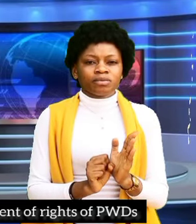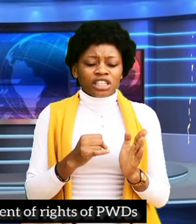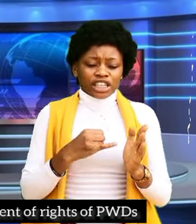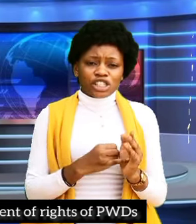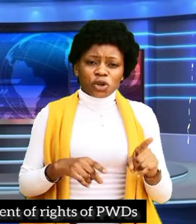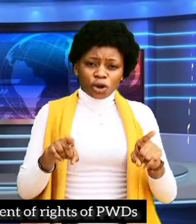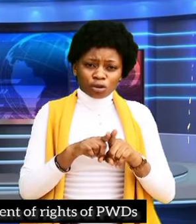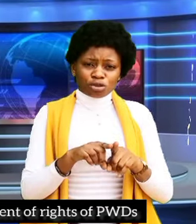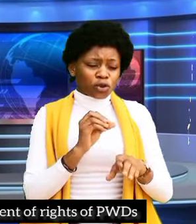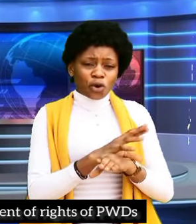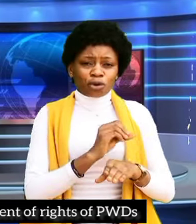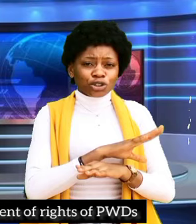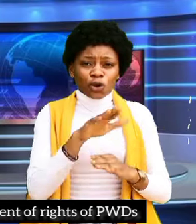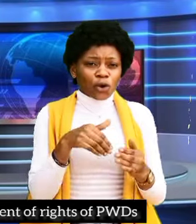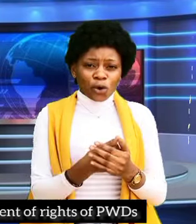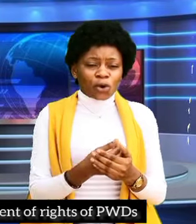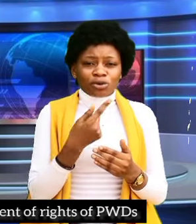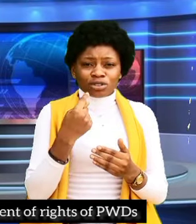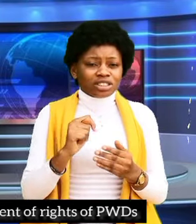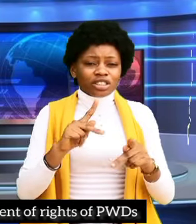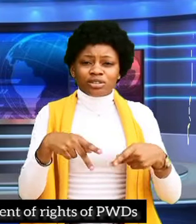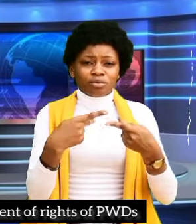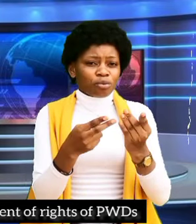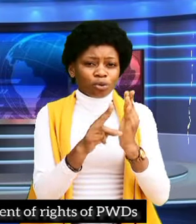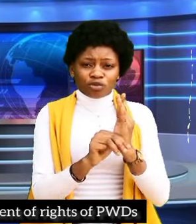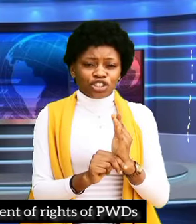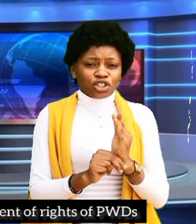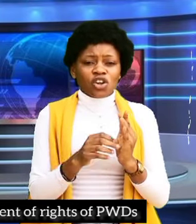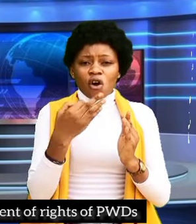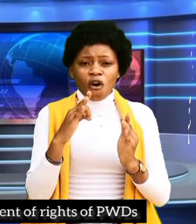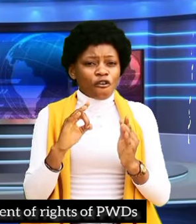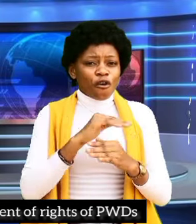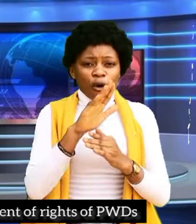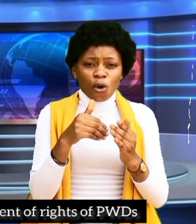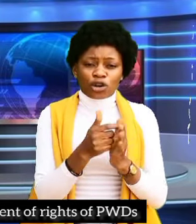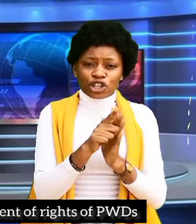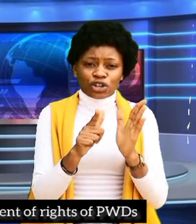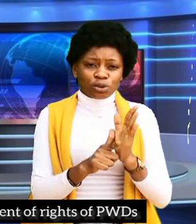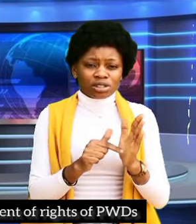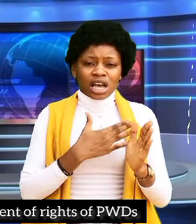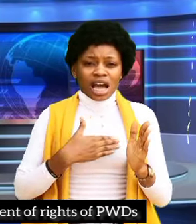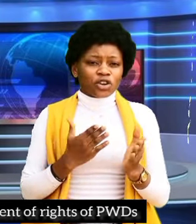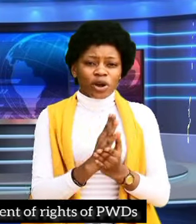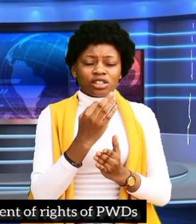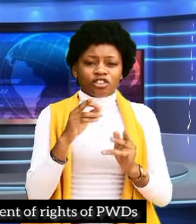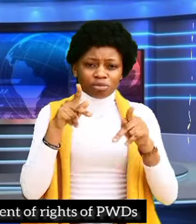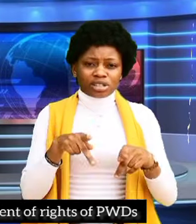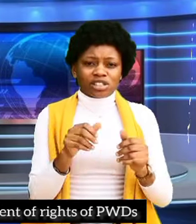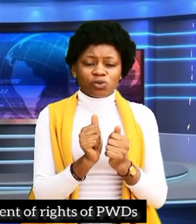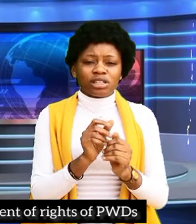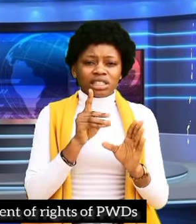It also urged all the statutory provision of all the laws and rights of persons